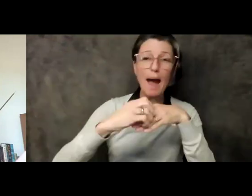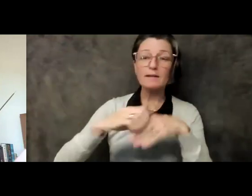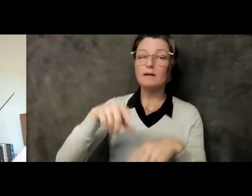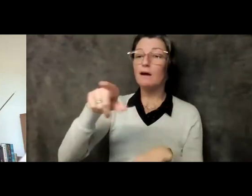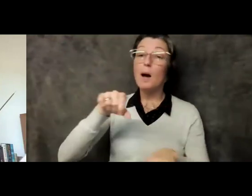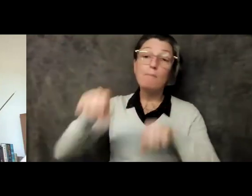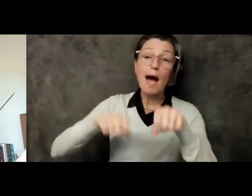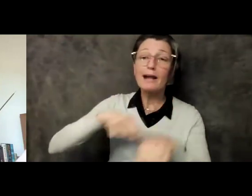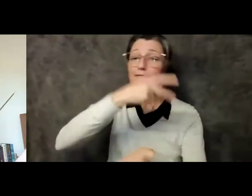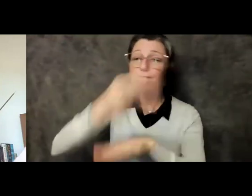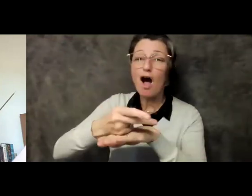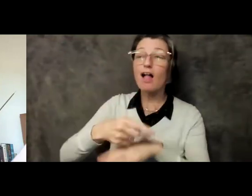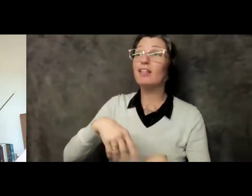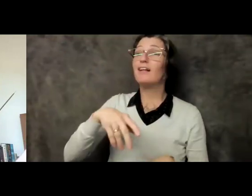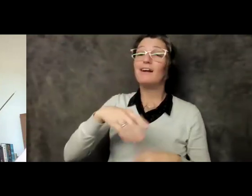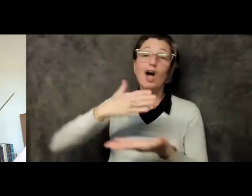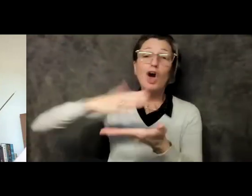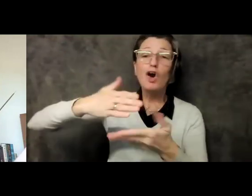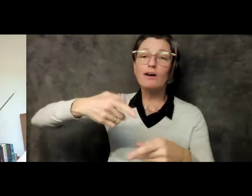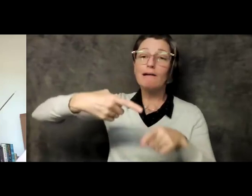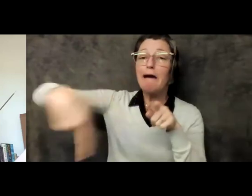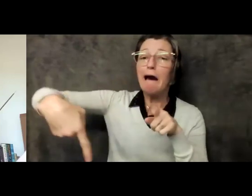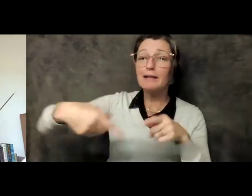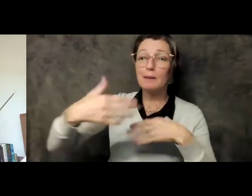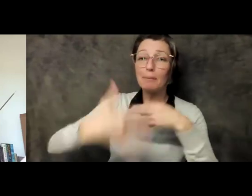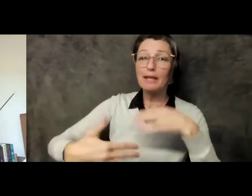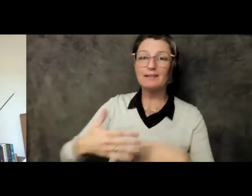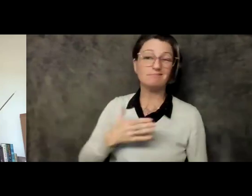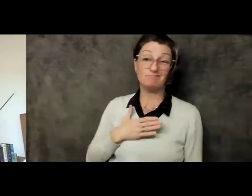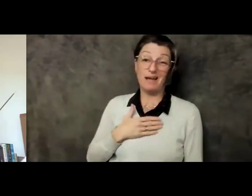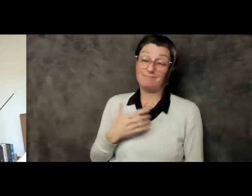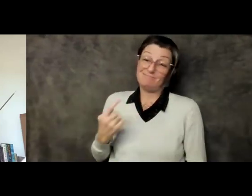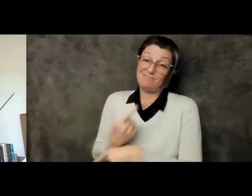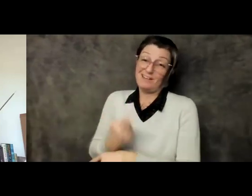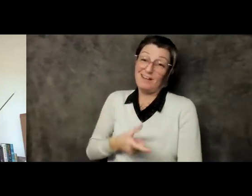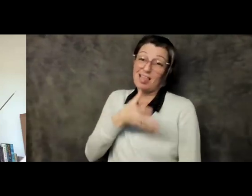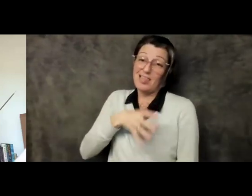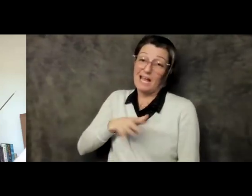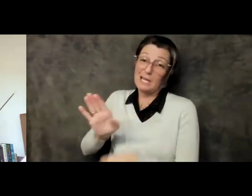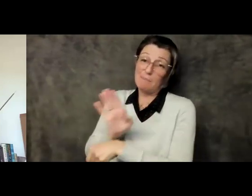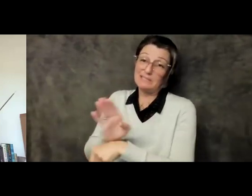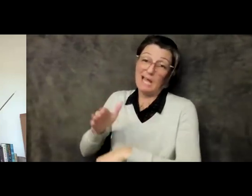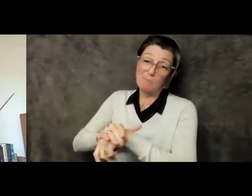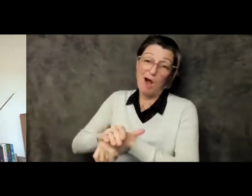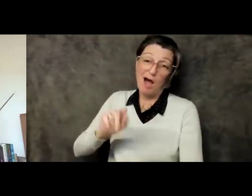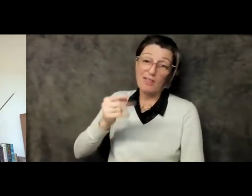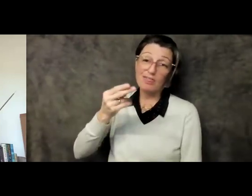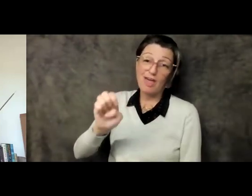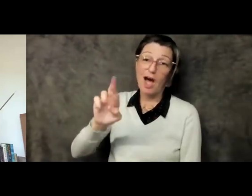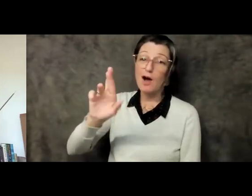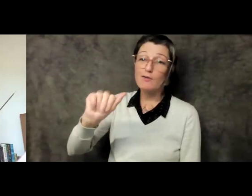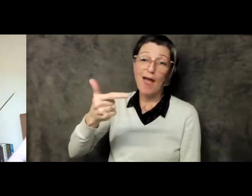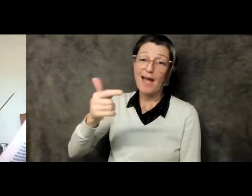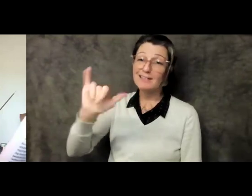yourself making potato salad bleeding. Nah, I'm just good old lady business on the rag. It's that time of month kind